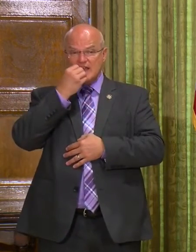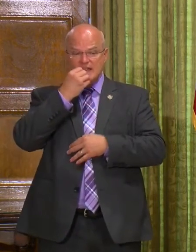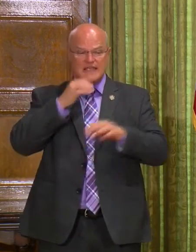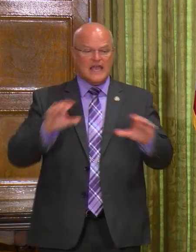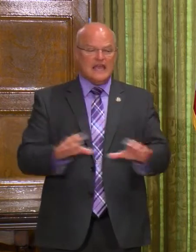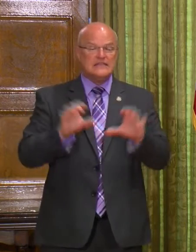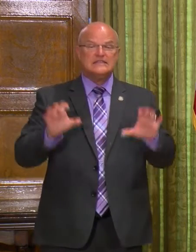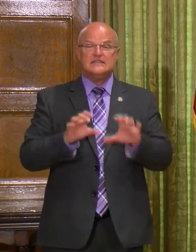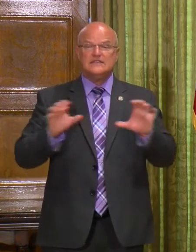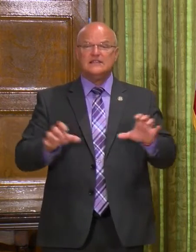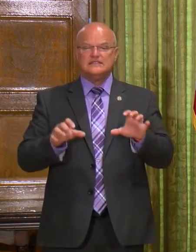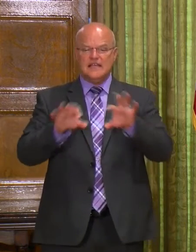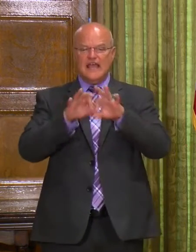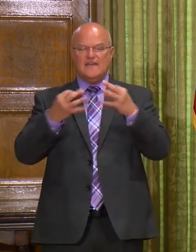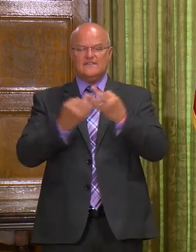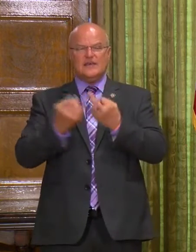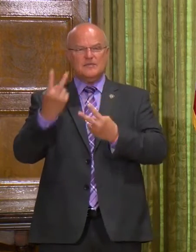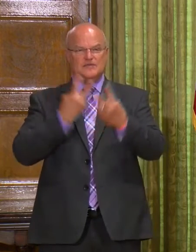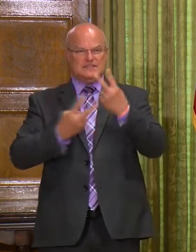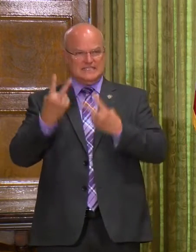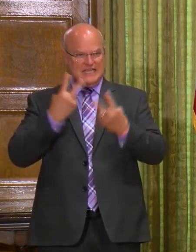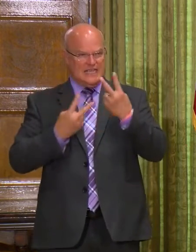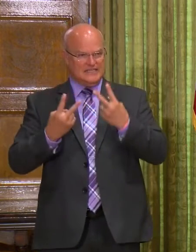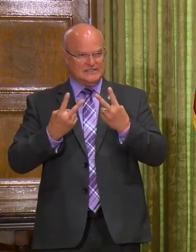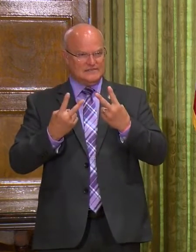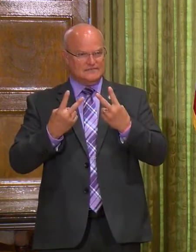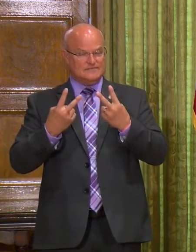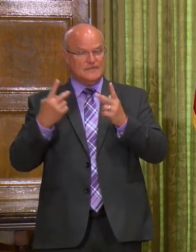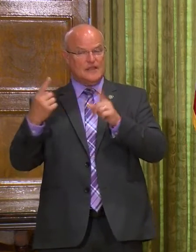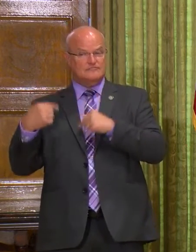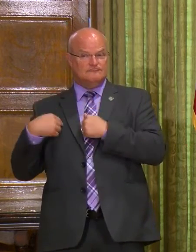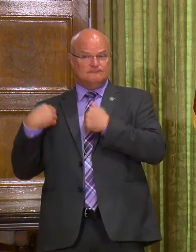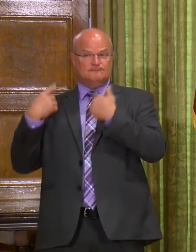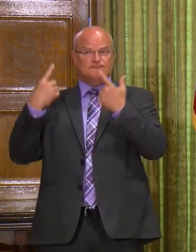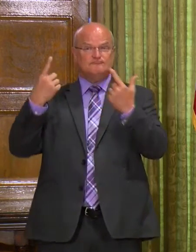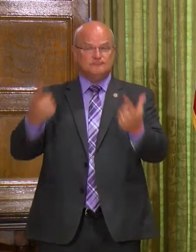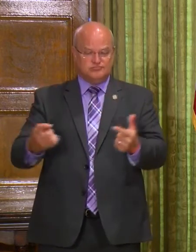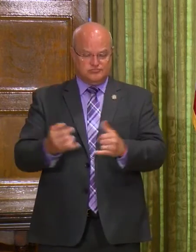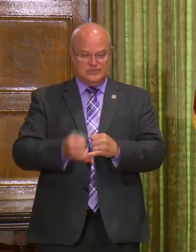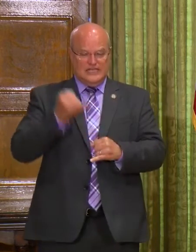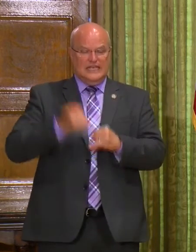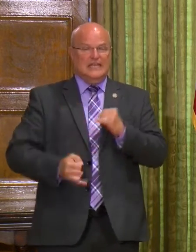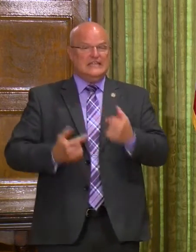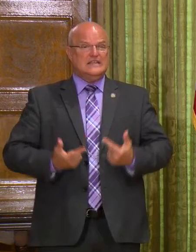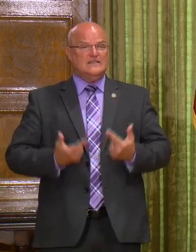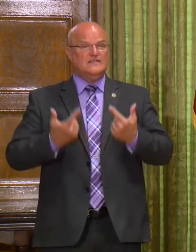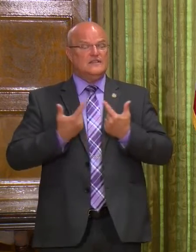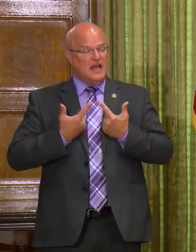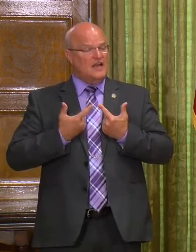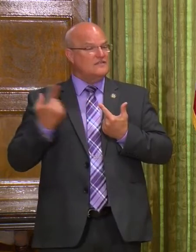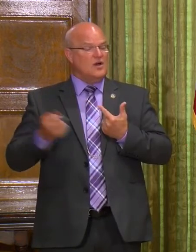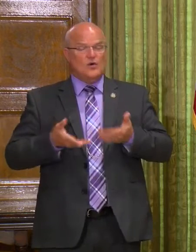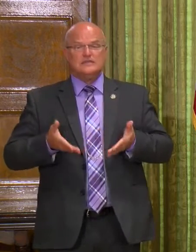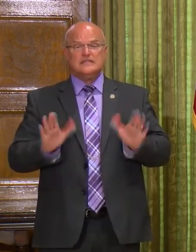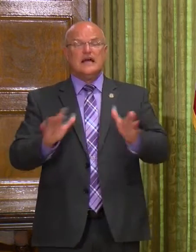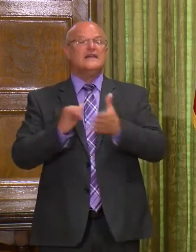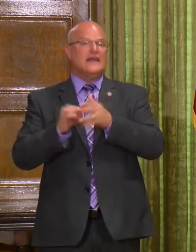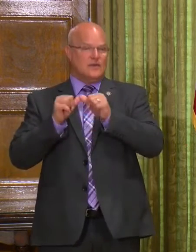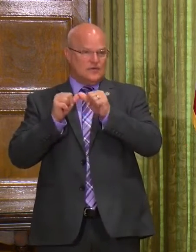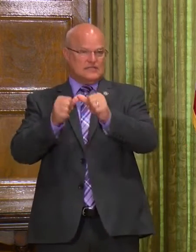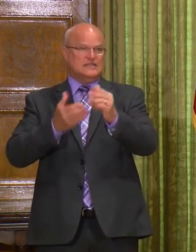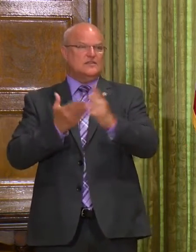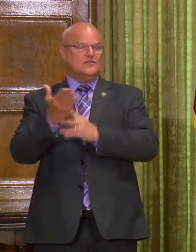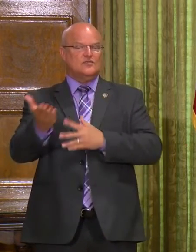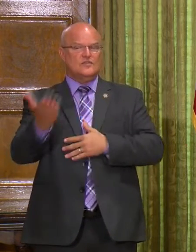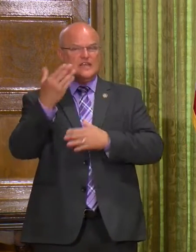most importantly, family visitation. Throughout this process, end-of-life visitation has always been allowed, and that will continue through